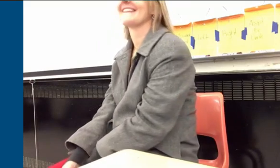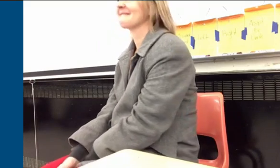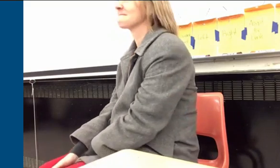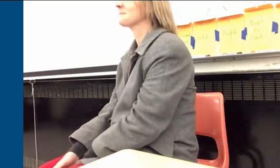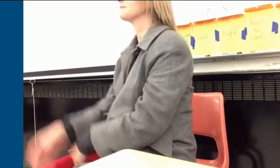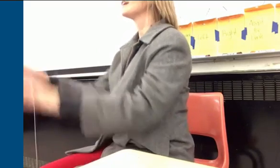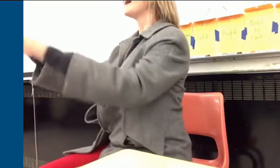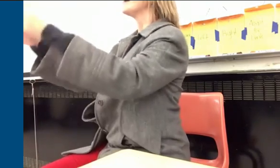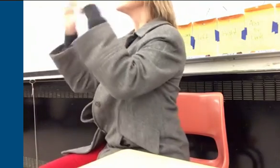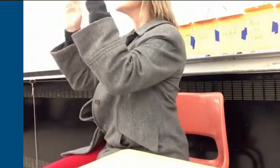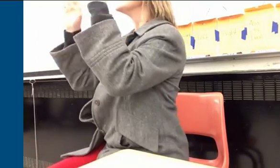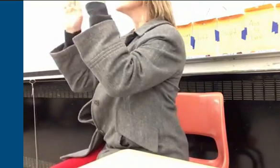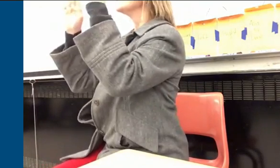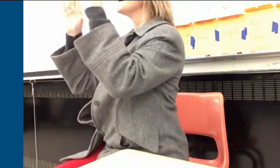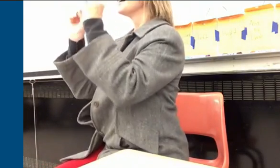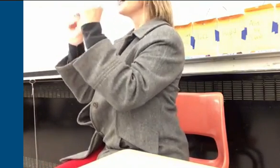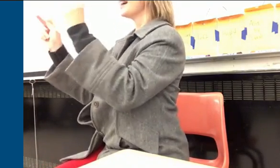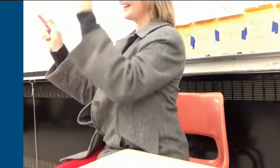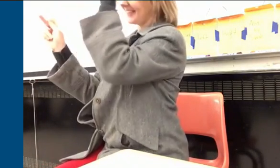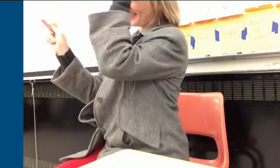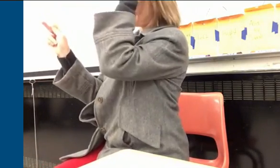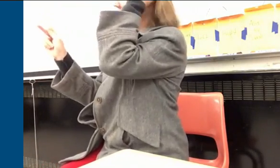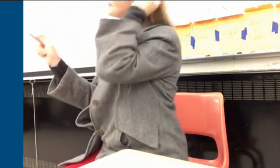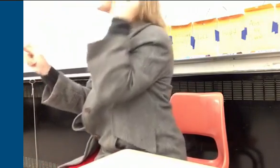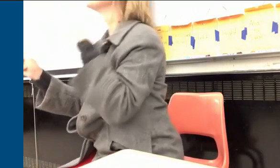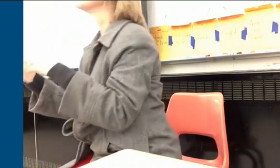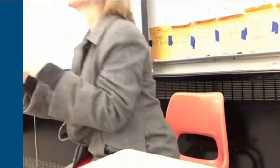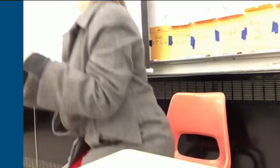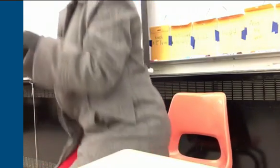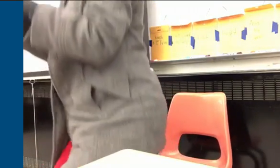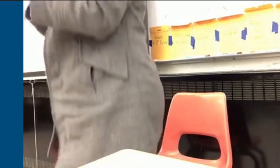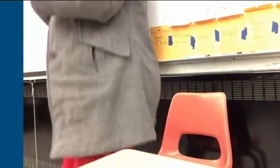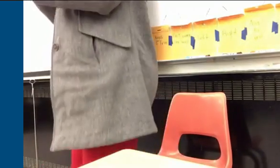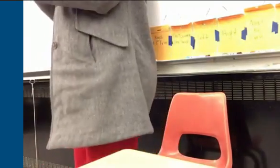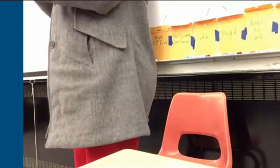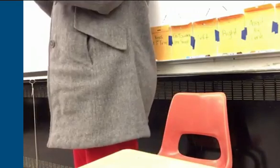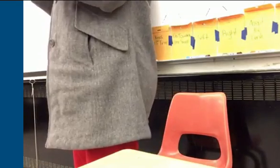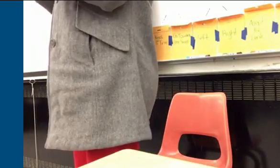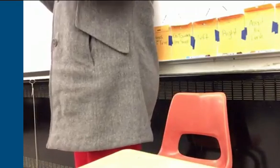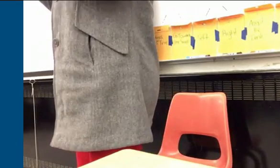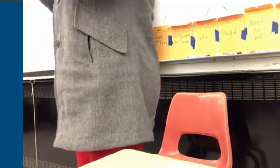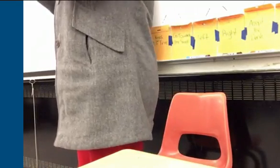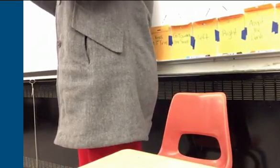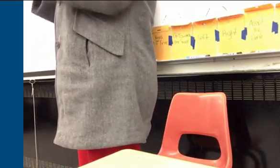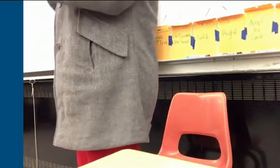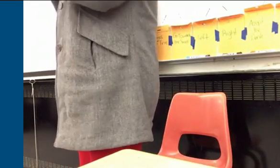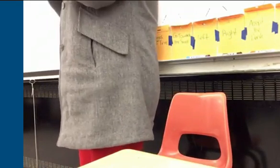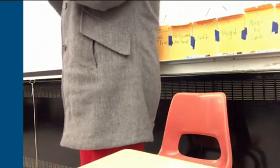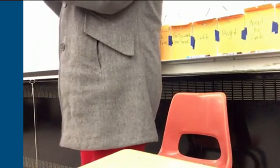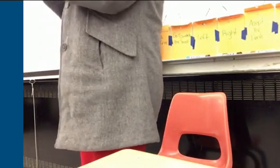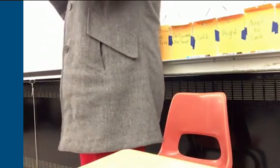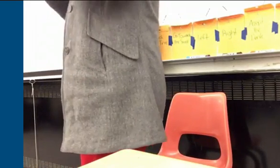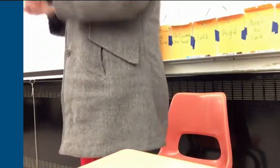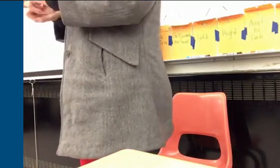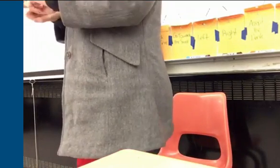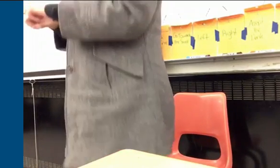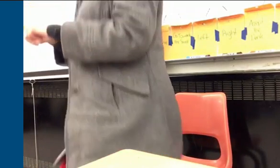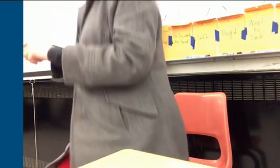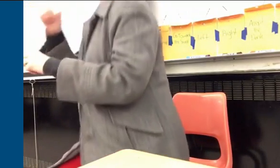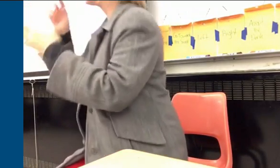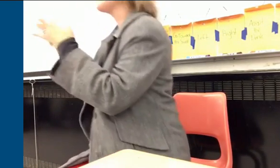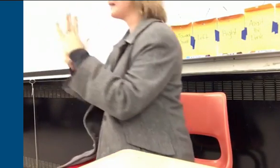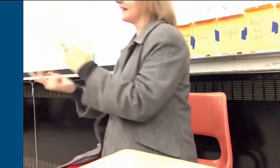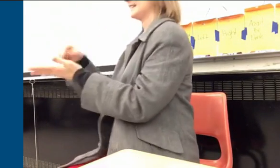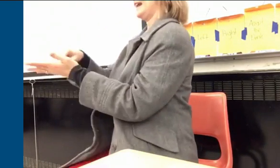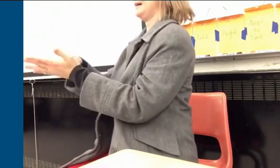Hey, listen. Okay, before we reset my room, okay, we're going to learn something. So sit down. I didn't mean like stand